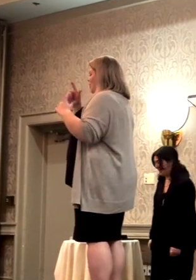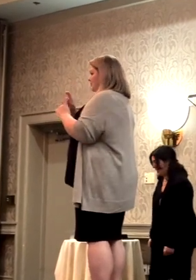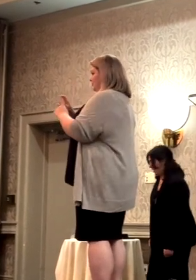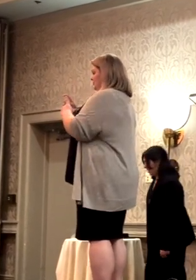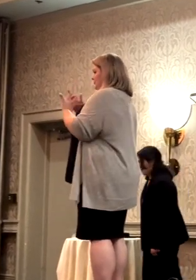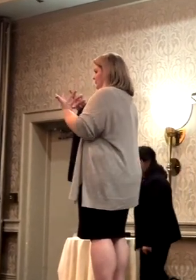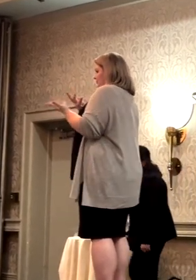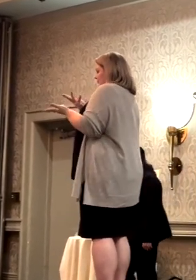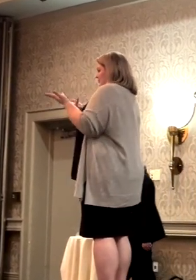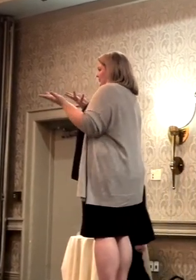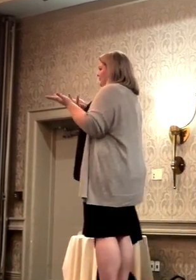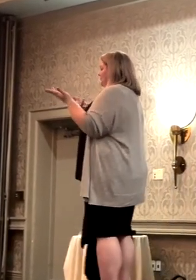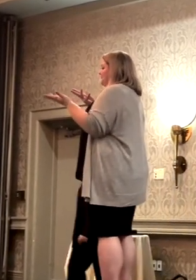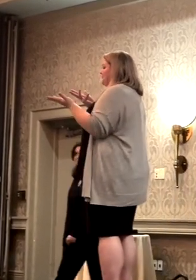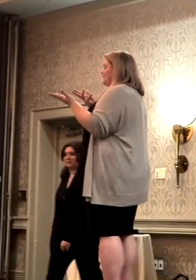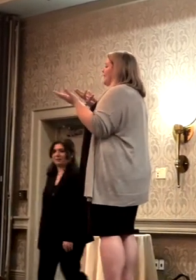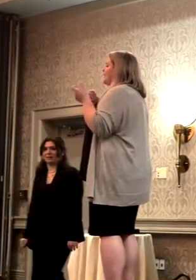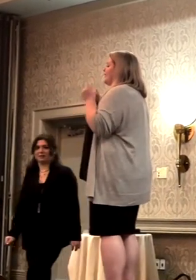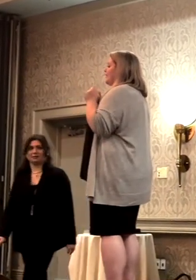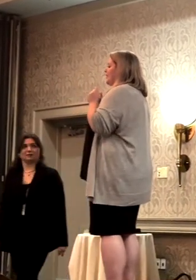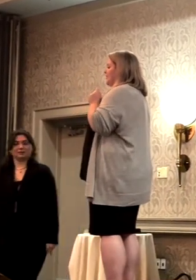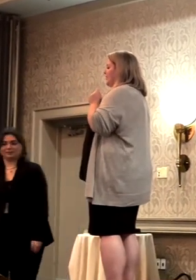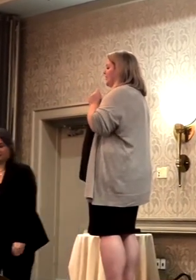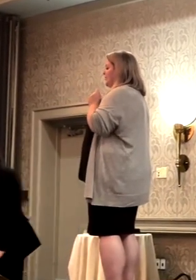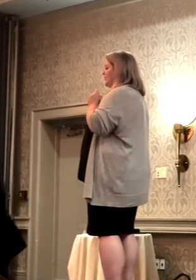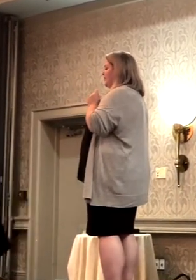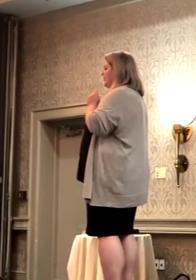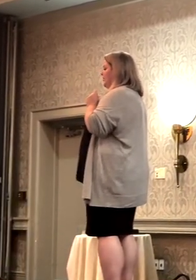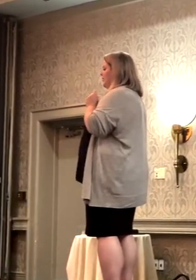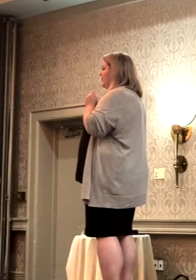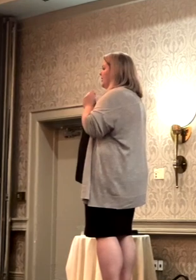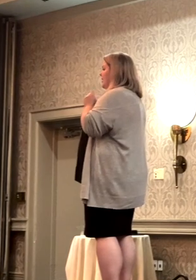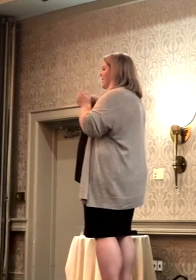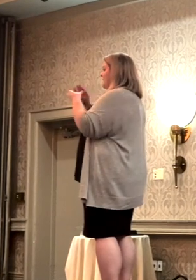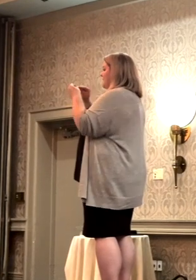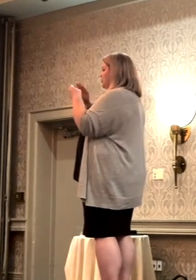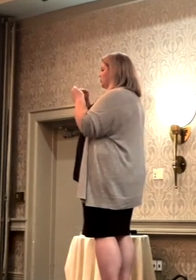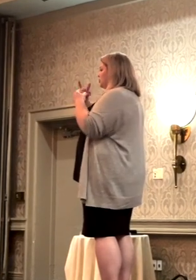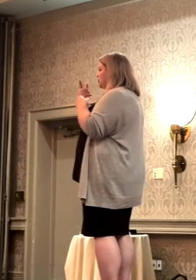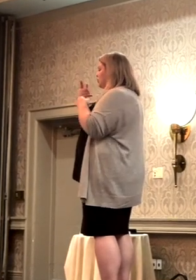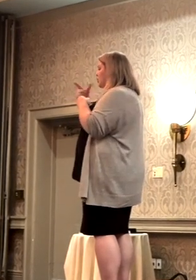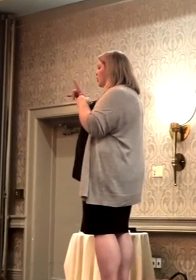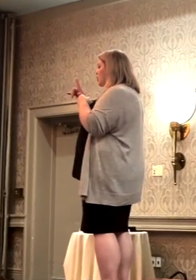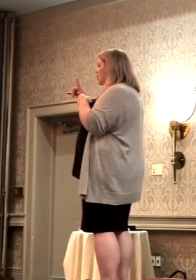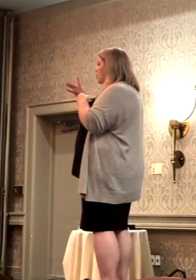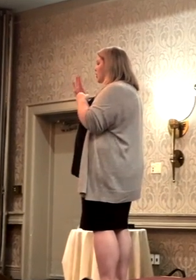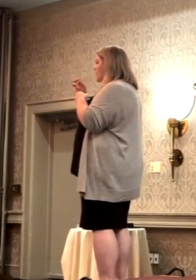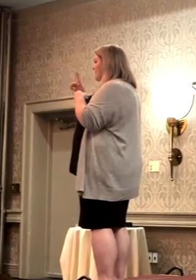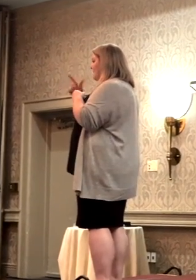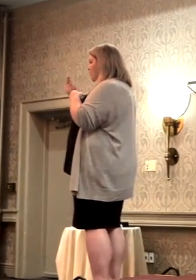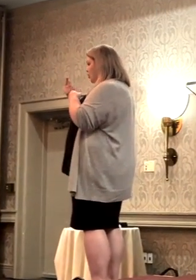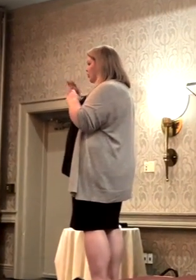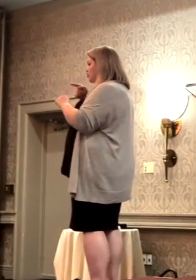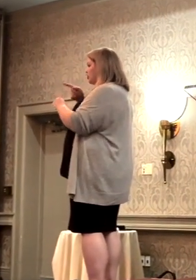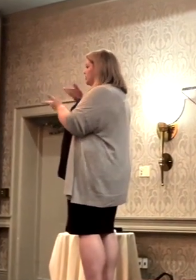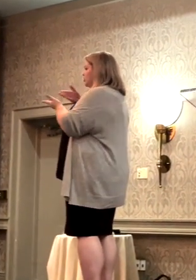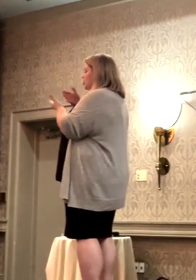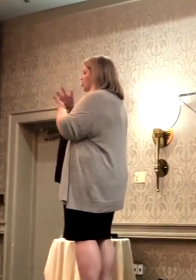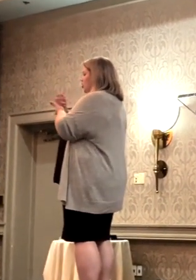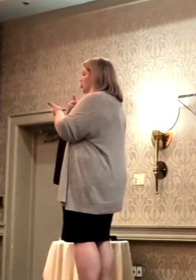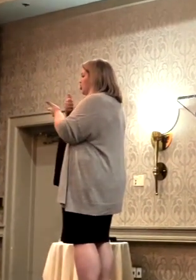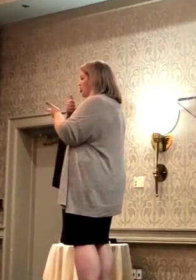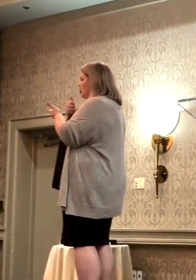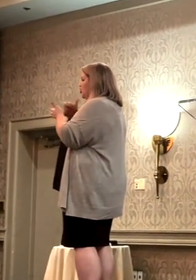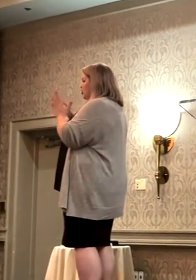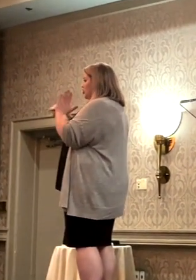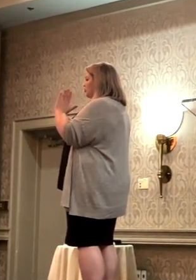I must tell you that I mentioned to Judge Goldberg when I came up here that she now has earned the role of giving